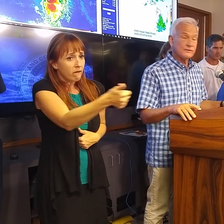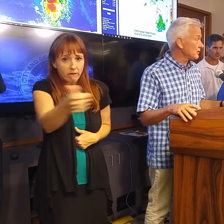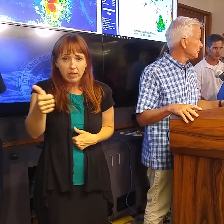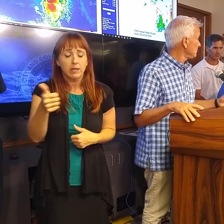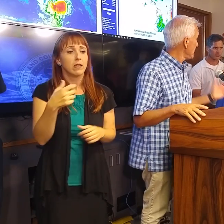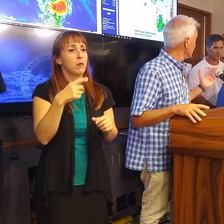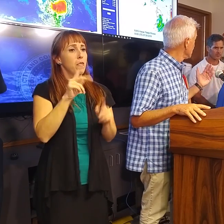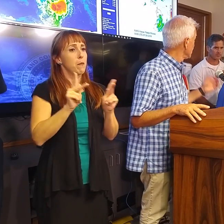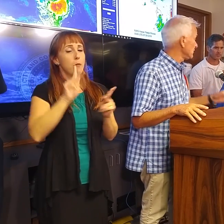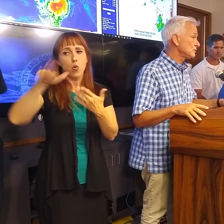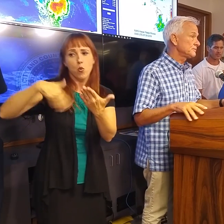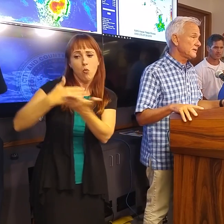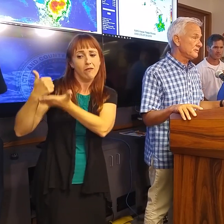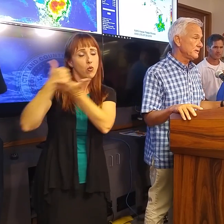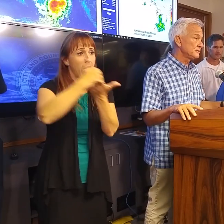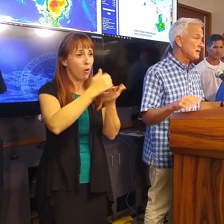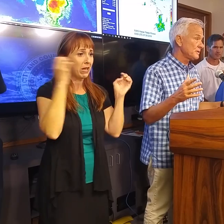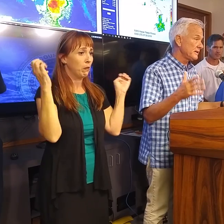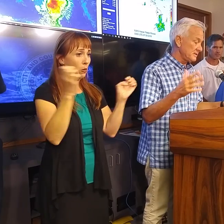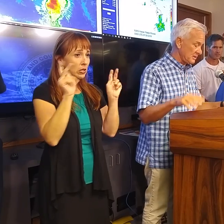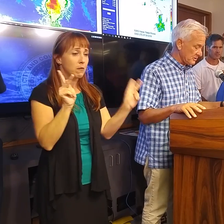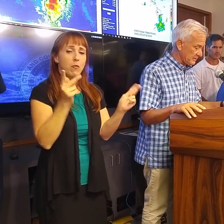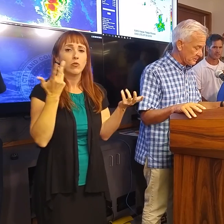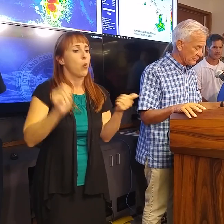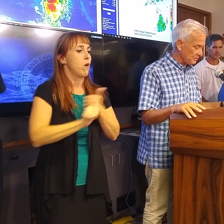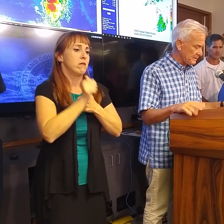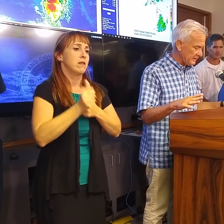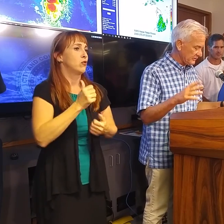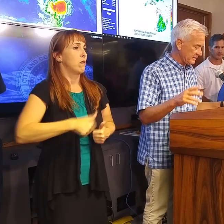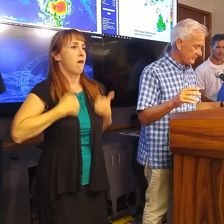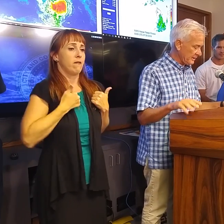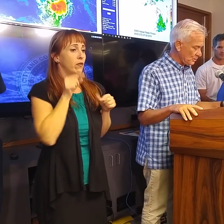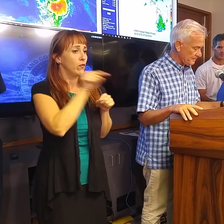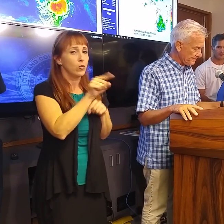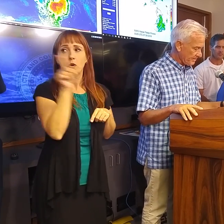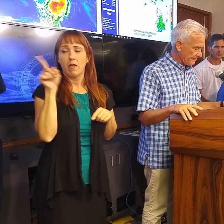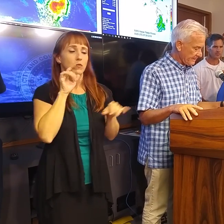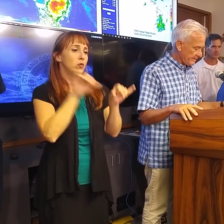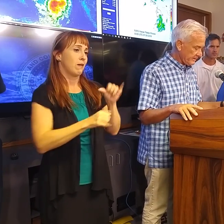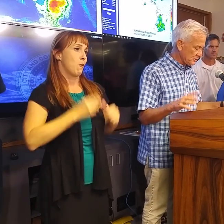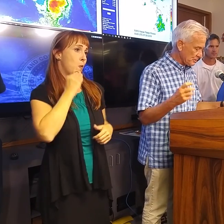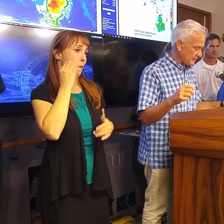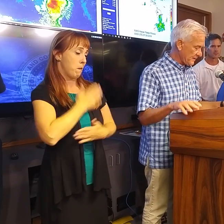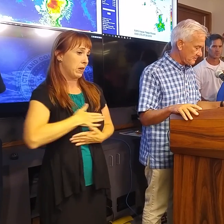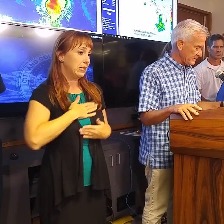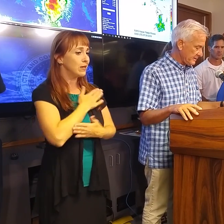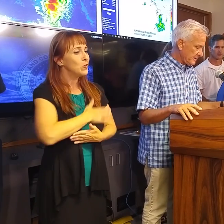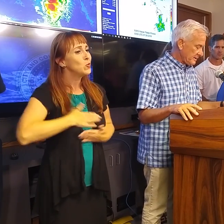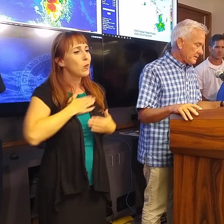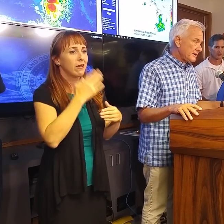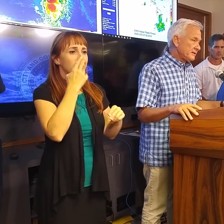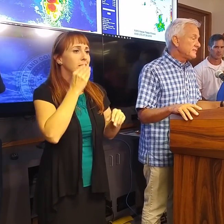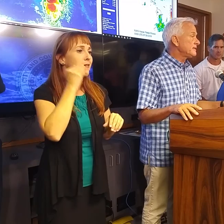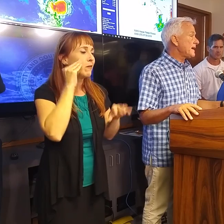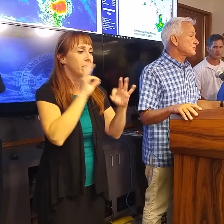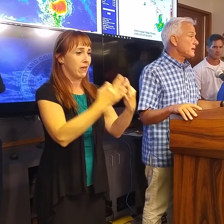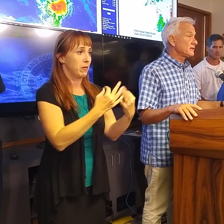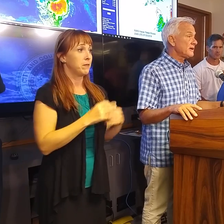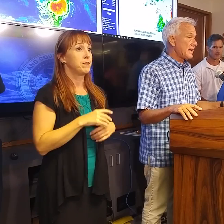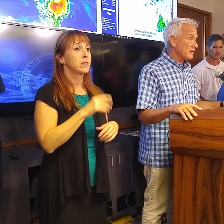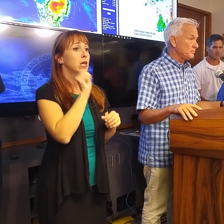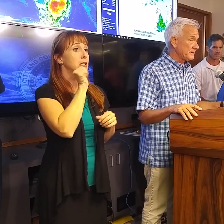endanger the first responders who are in this room today. We do not want to endanger anyone. So please, stay home. Enjoy your family. The Tin